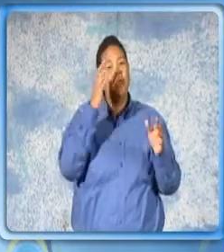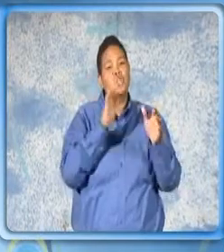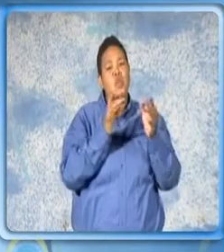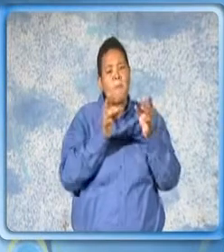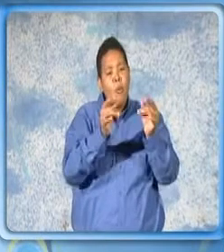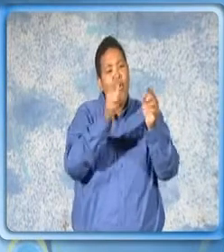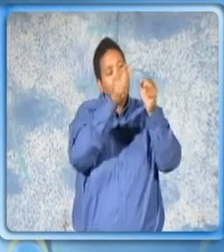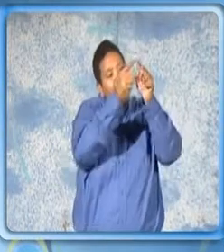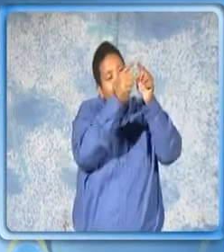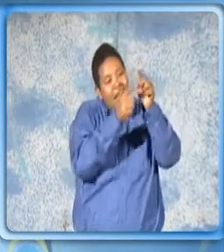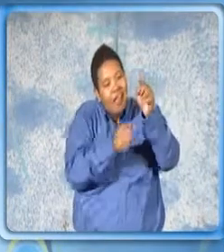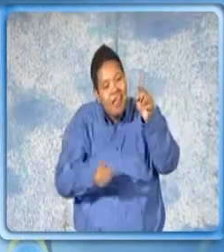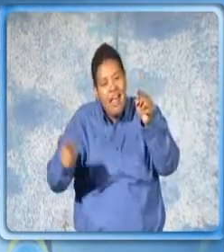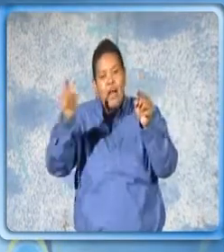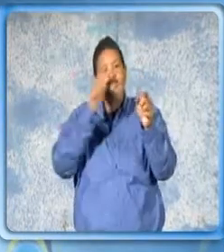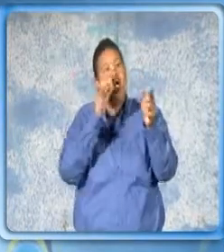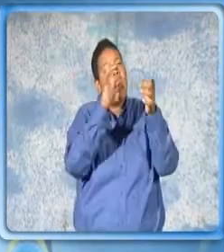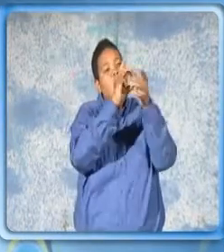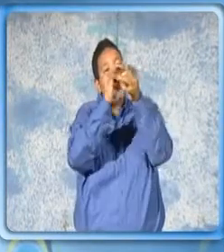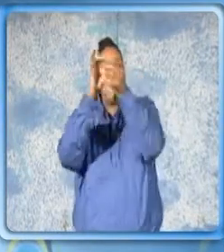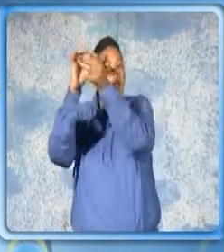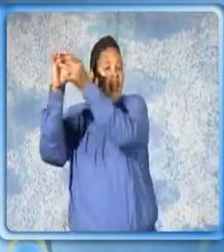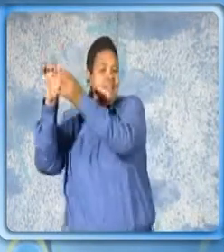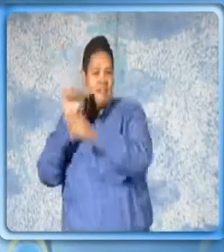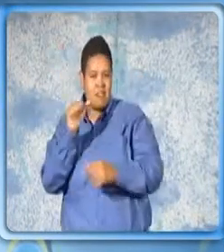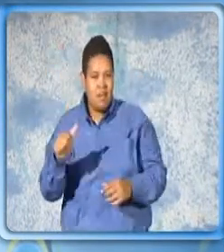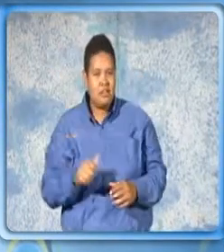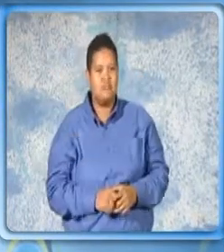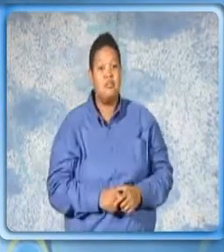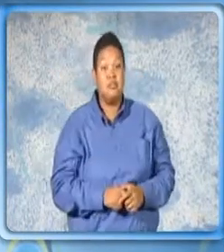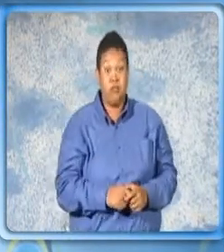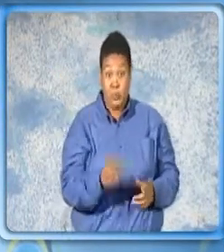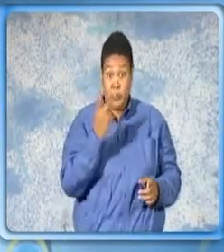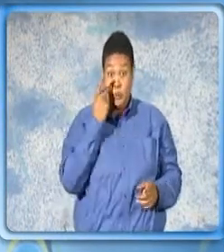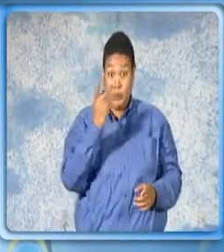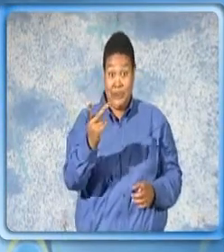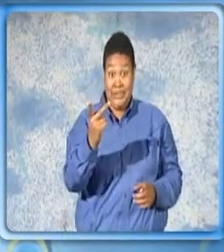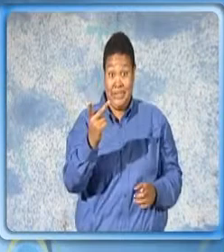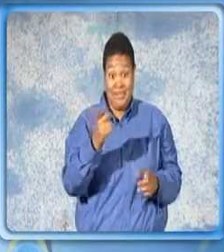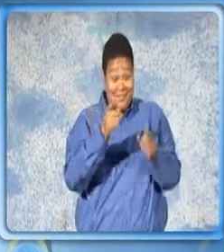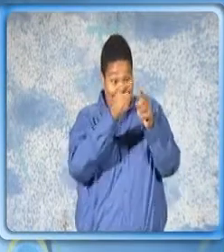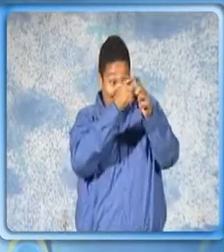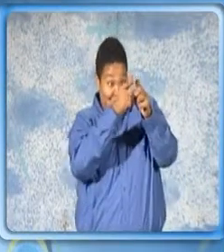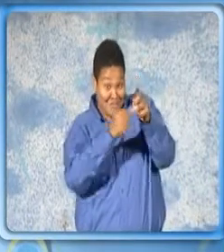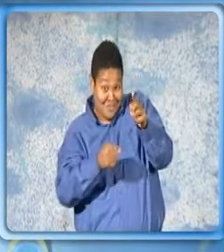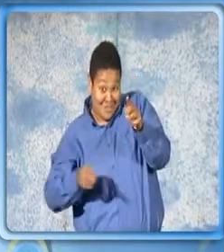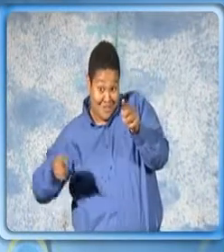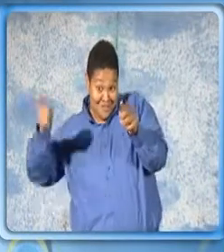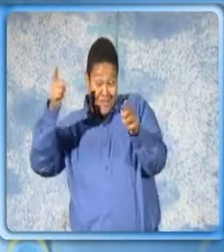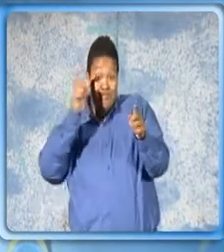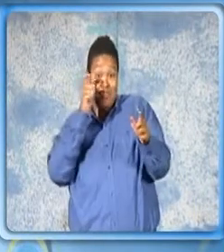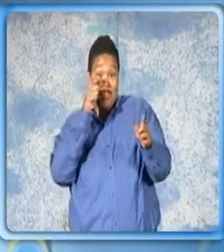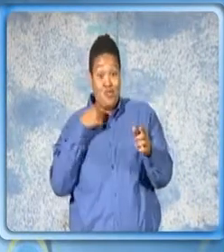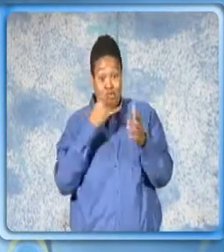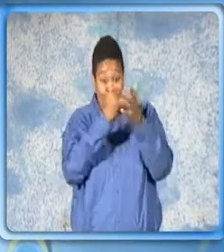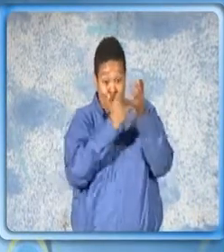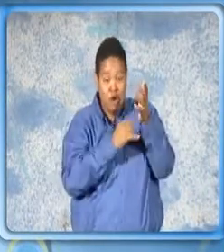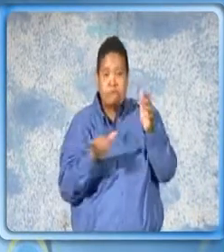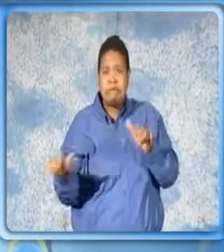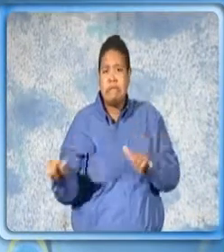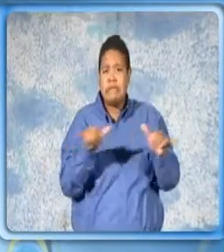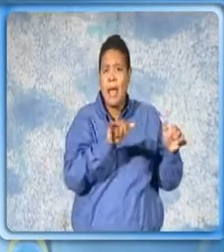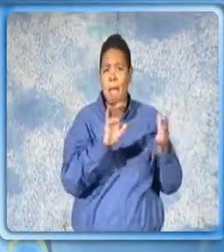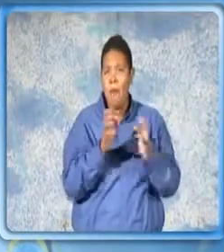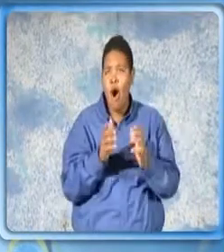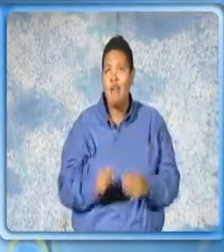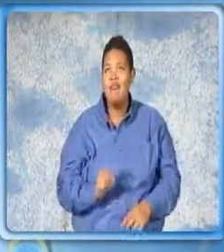not jointed segments. Do you see that the curve we just drew is similar to the curve formed by the path of the